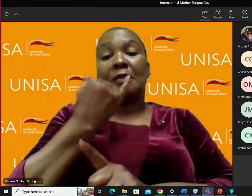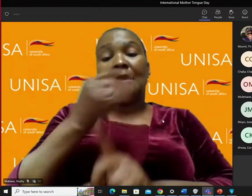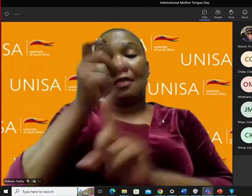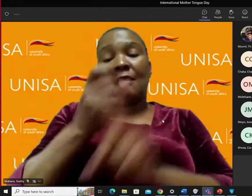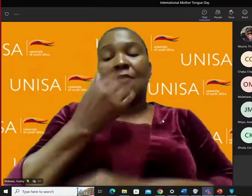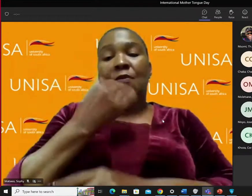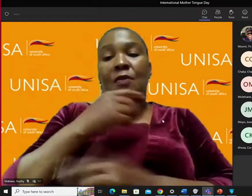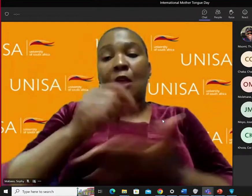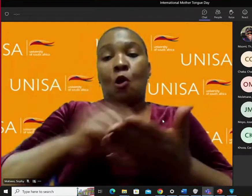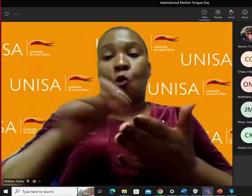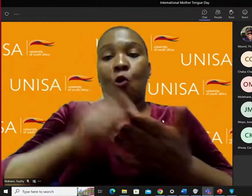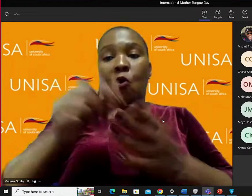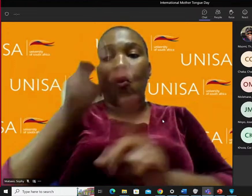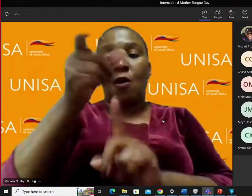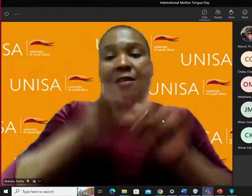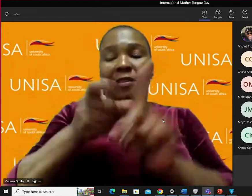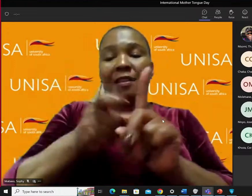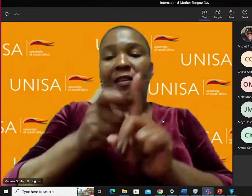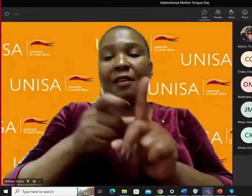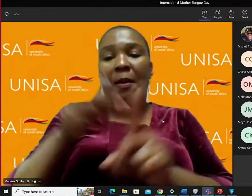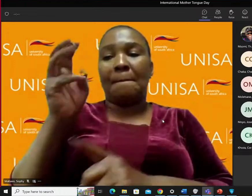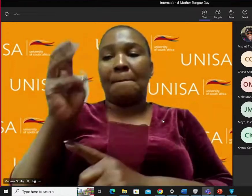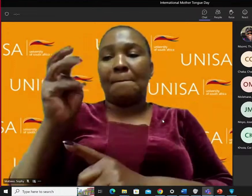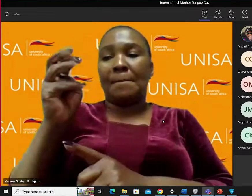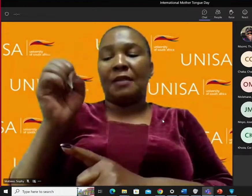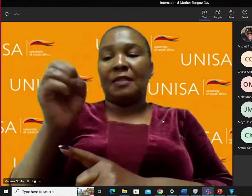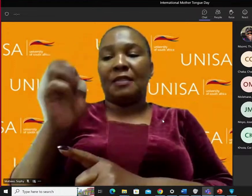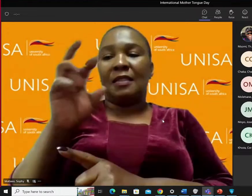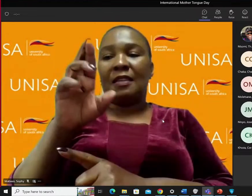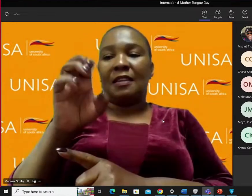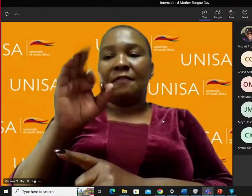author, Miss Refilwe Moatludi.